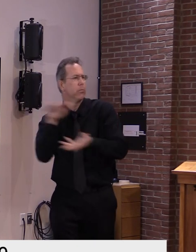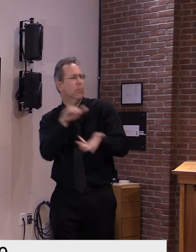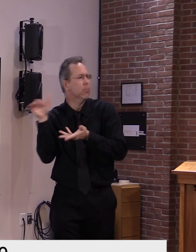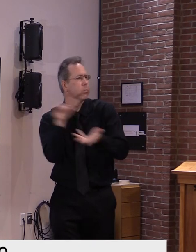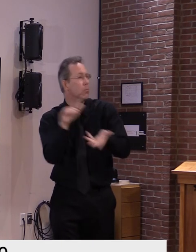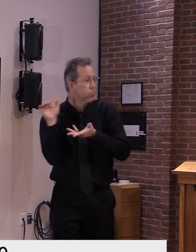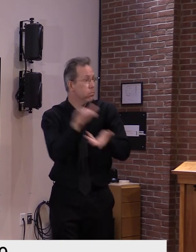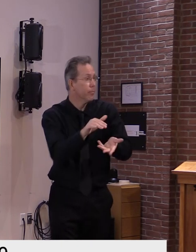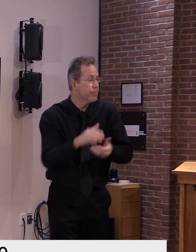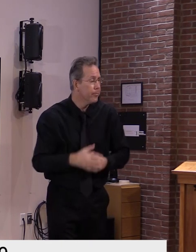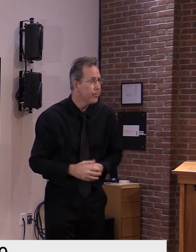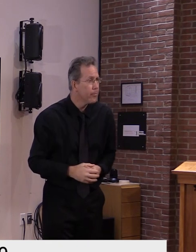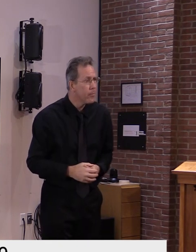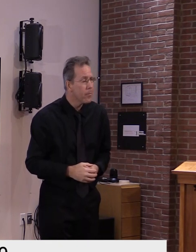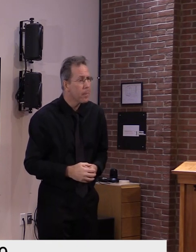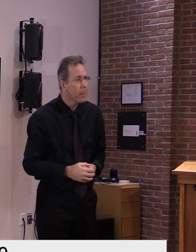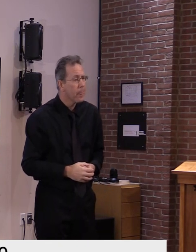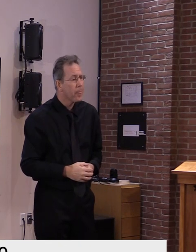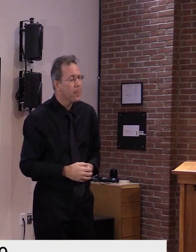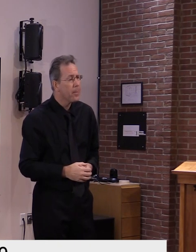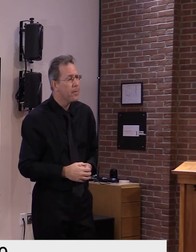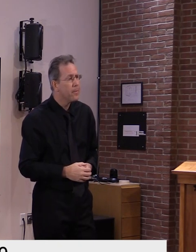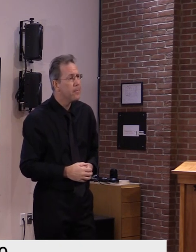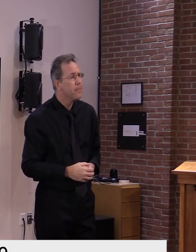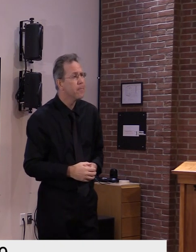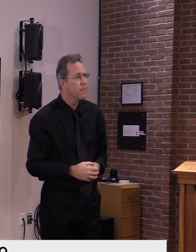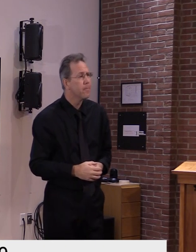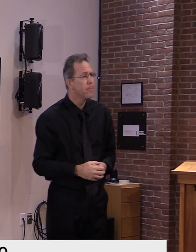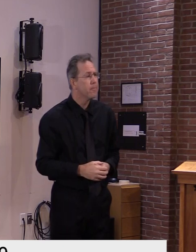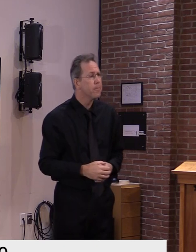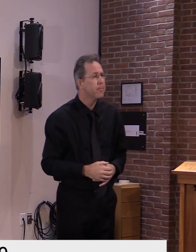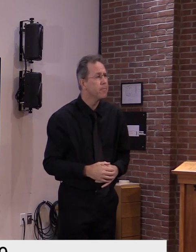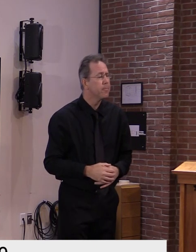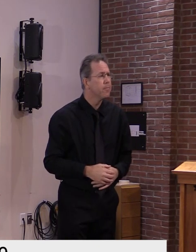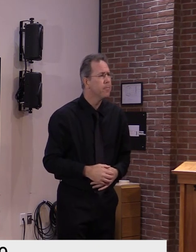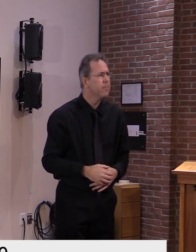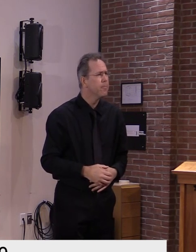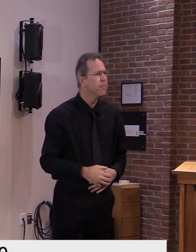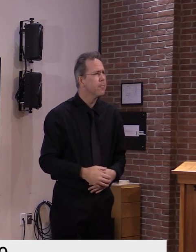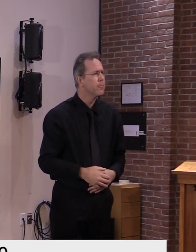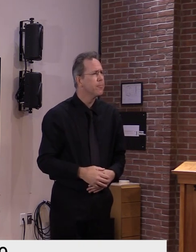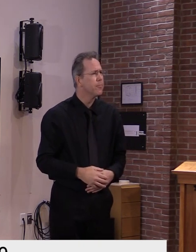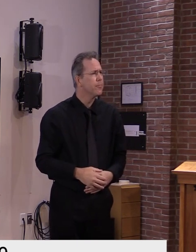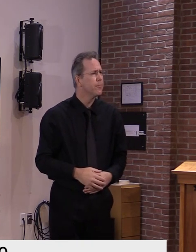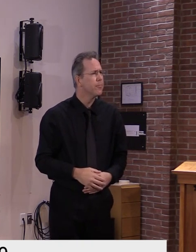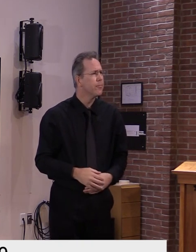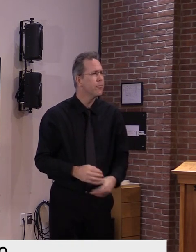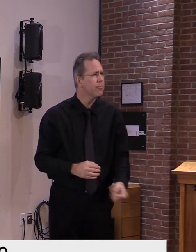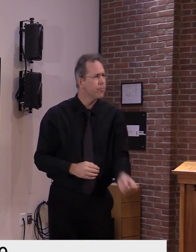Are the number of outbreaks occurring in long-term care facilities affecting like our overall burn rate in the state?